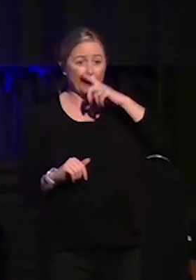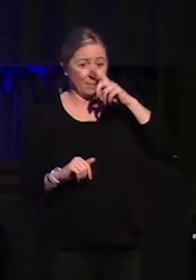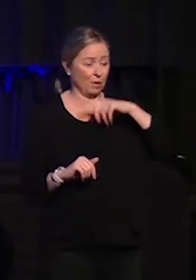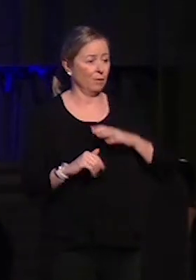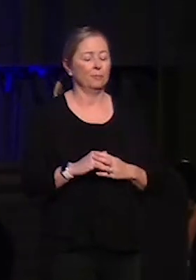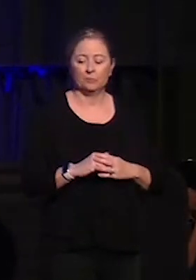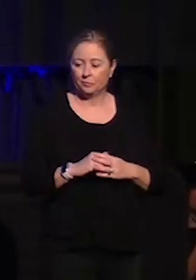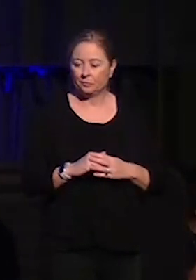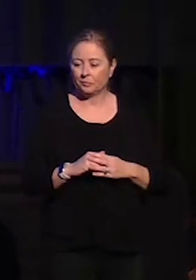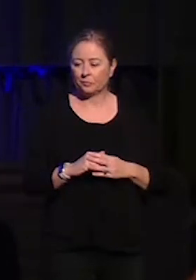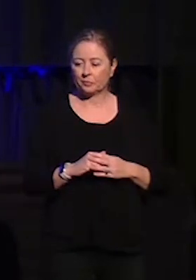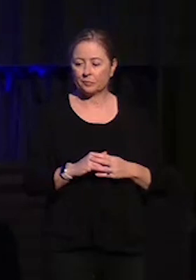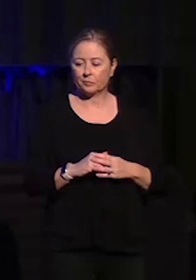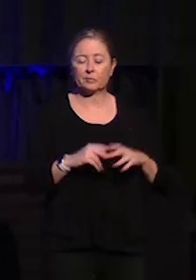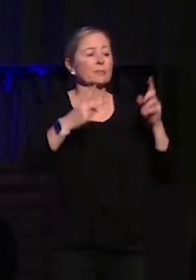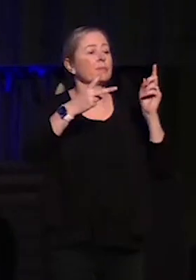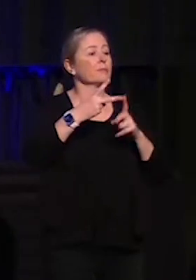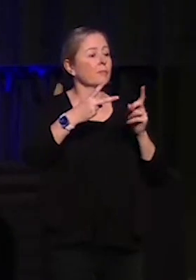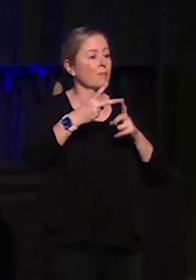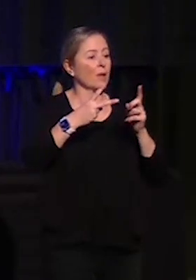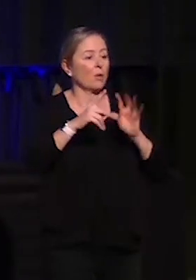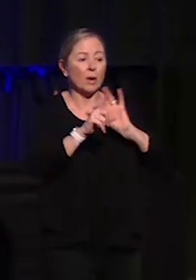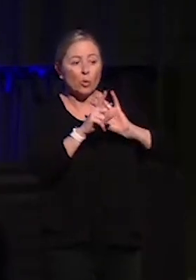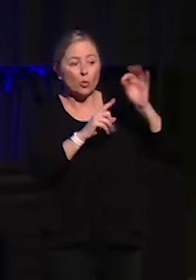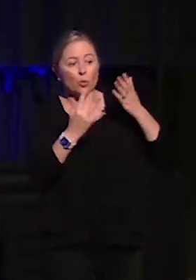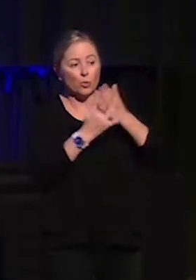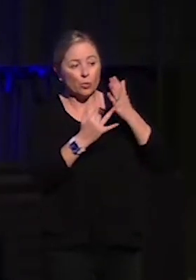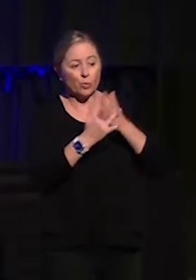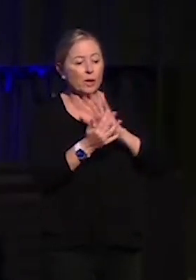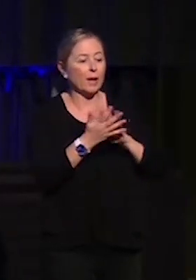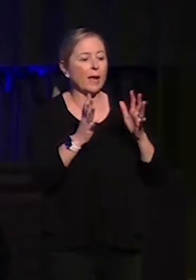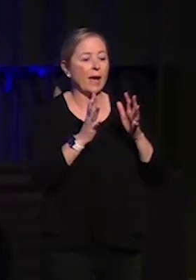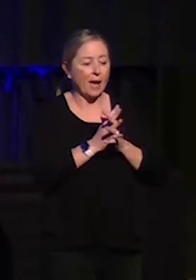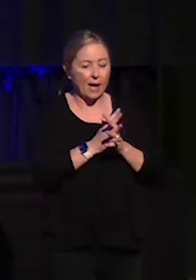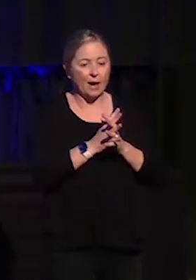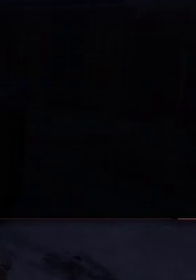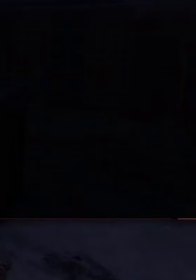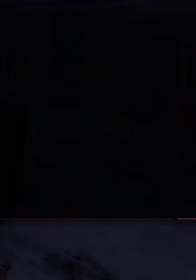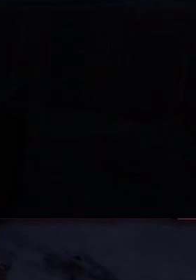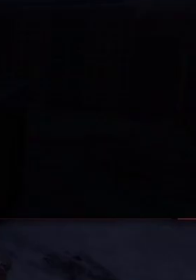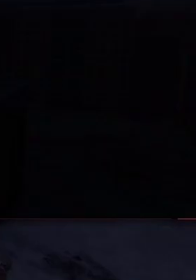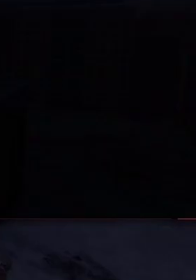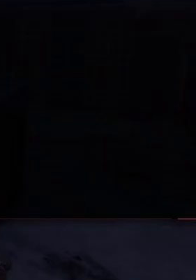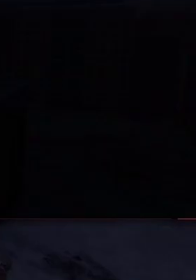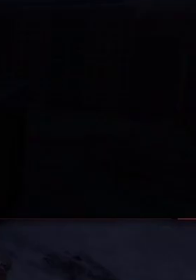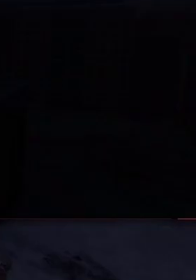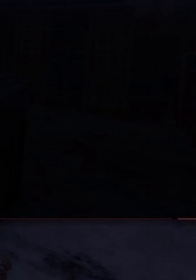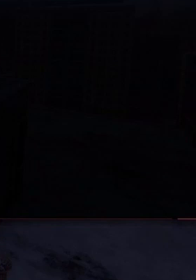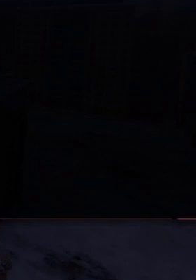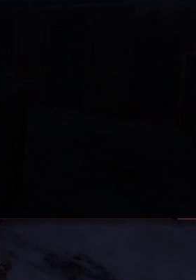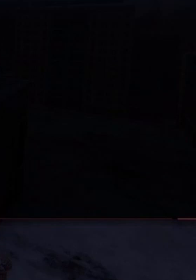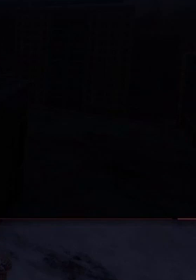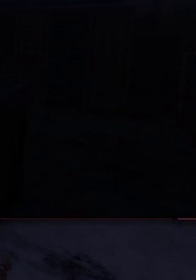So the second way to improve accessibility is through bespoke accessibility features. On the